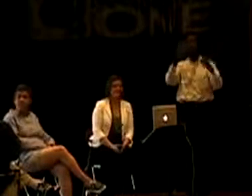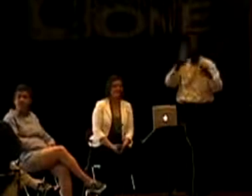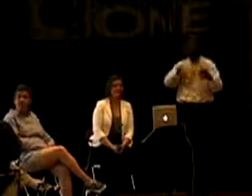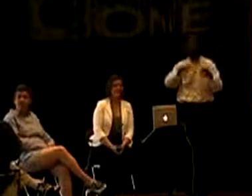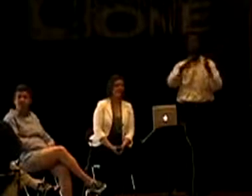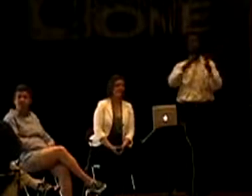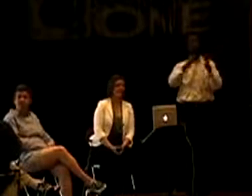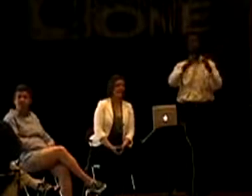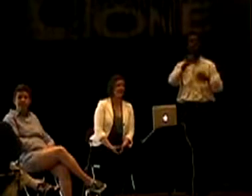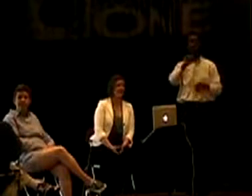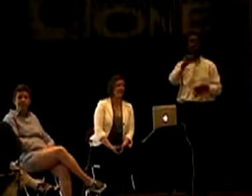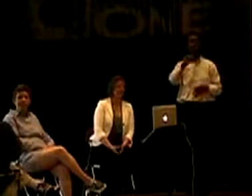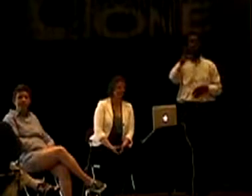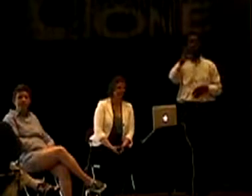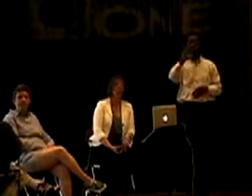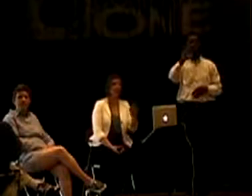Oh, wait, yes, we have a Twitter question.